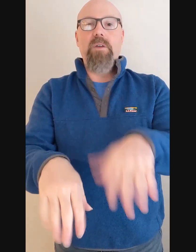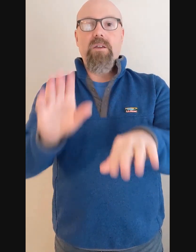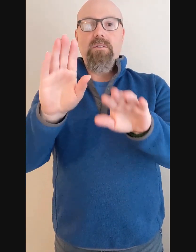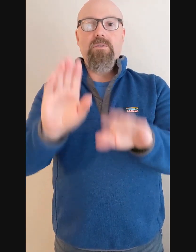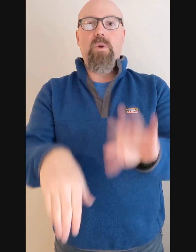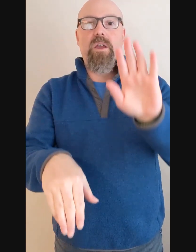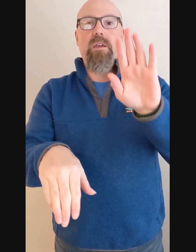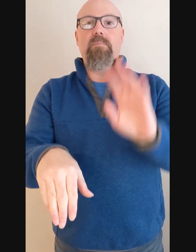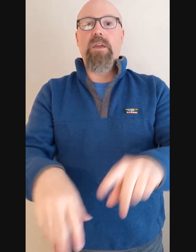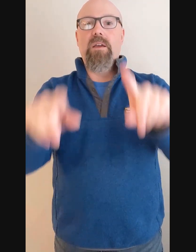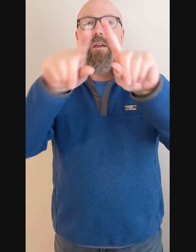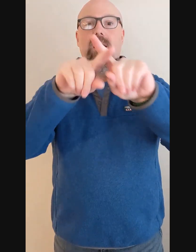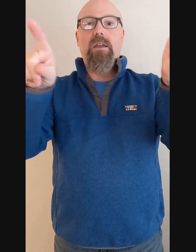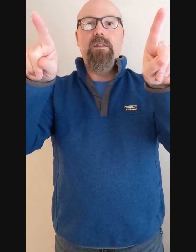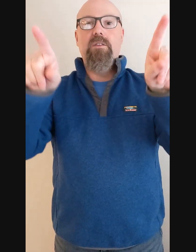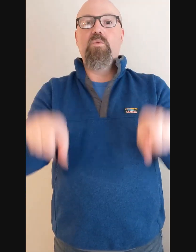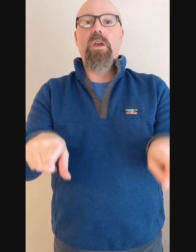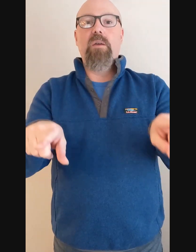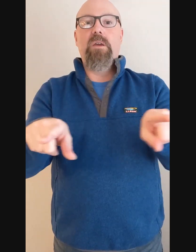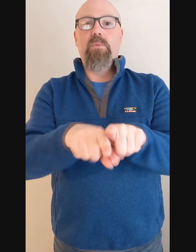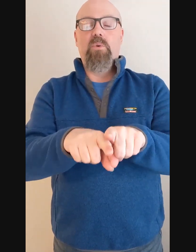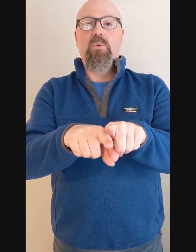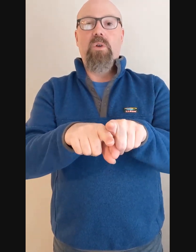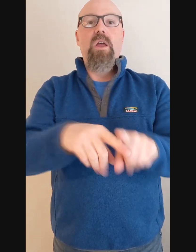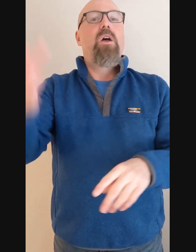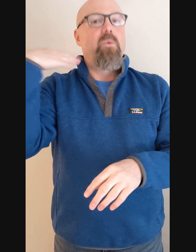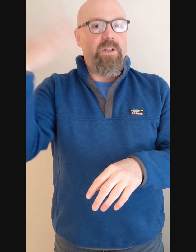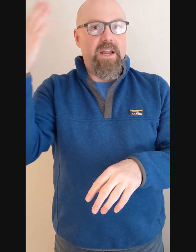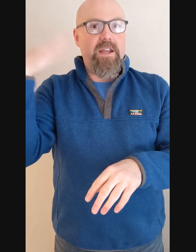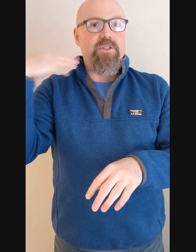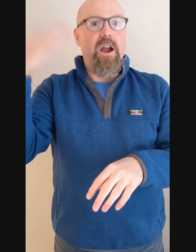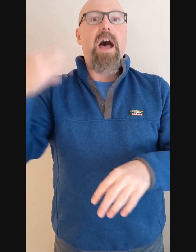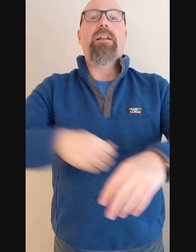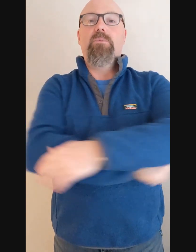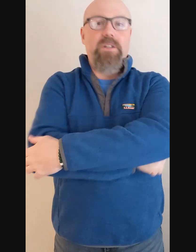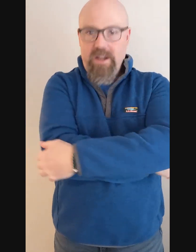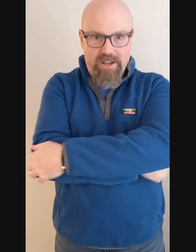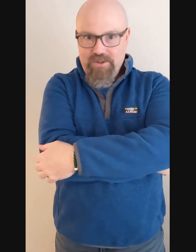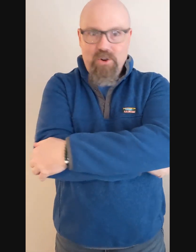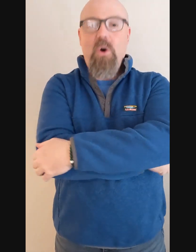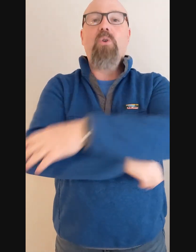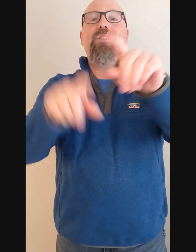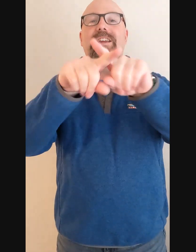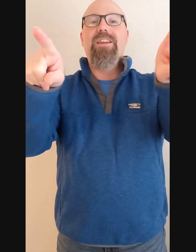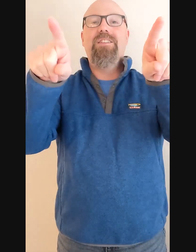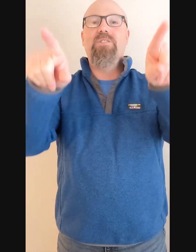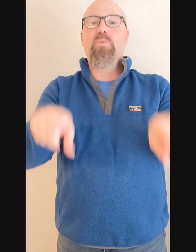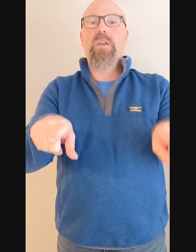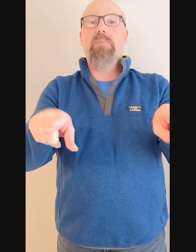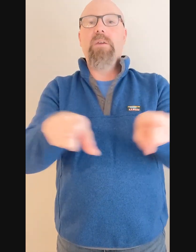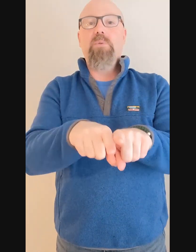Swimming, swimming in the swimming pool. When days are hot, when days are cold, in the swimming